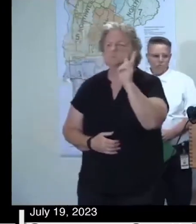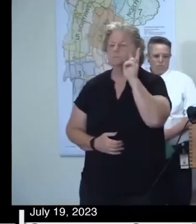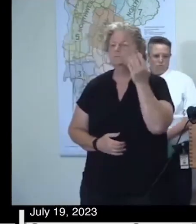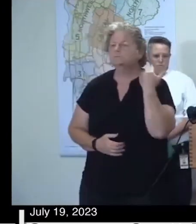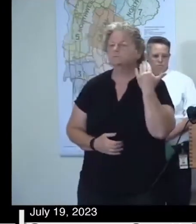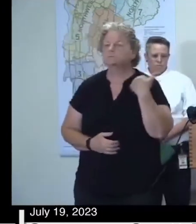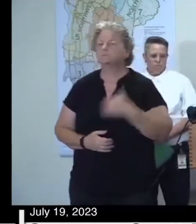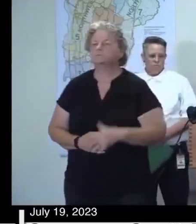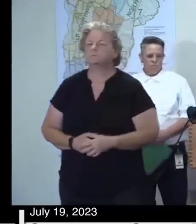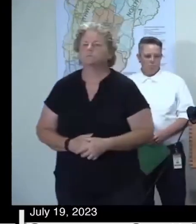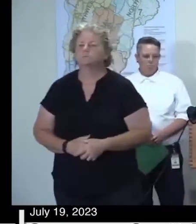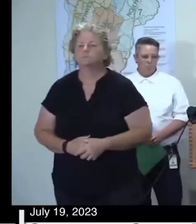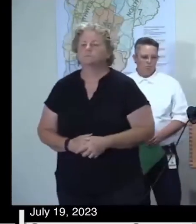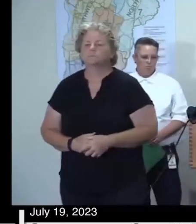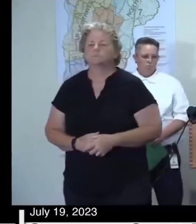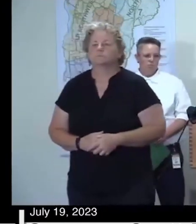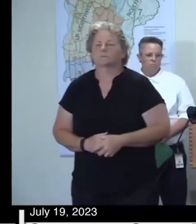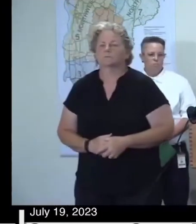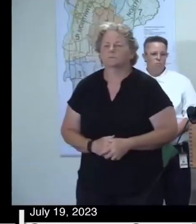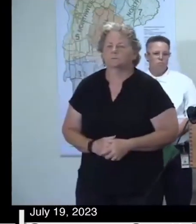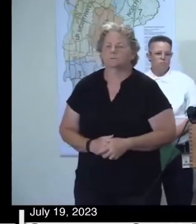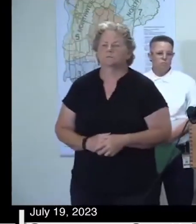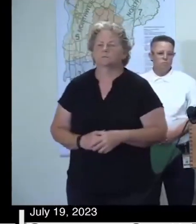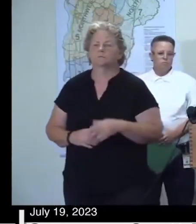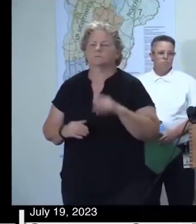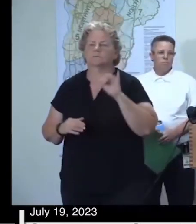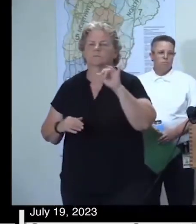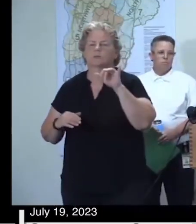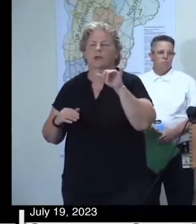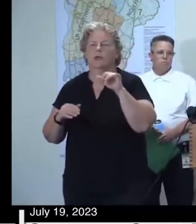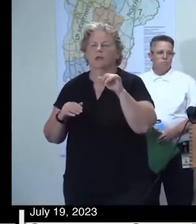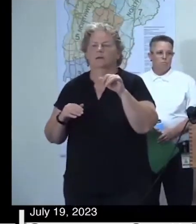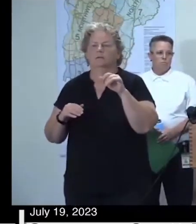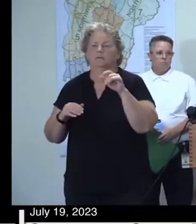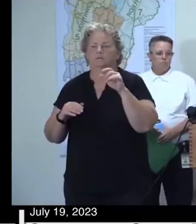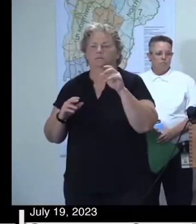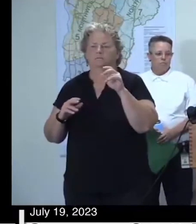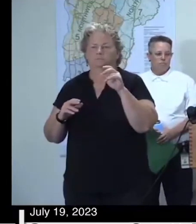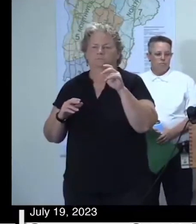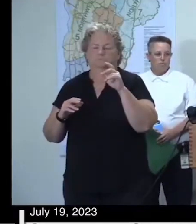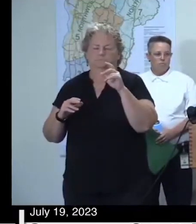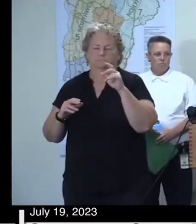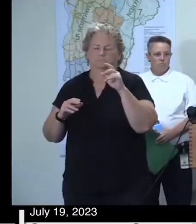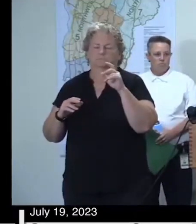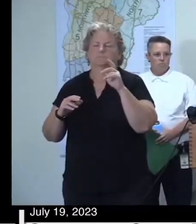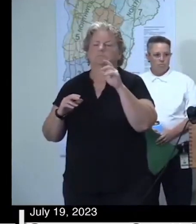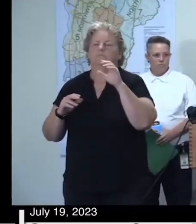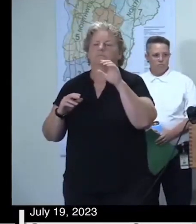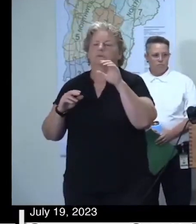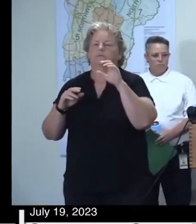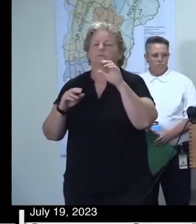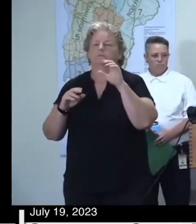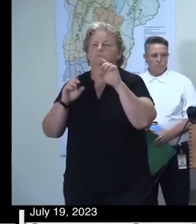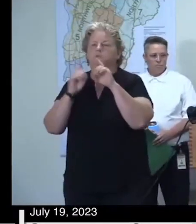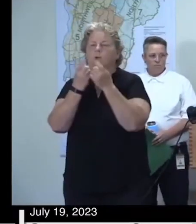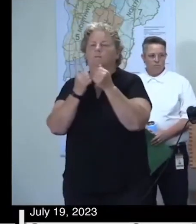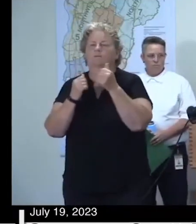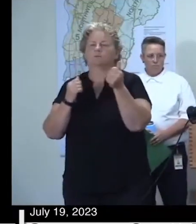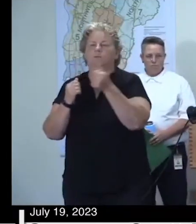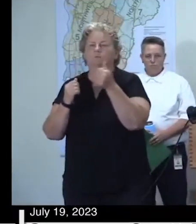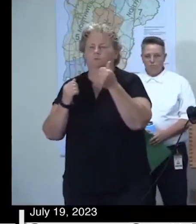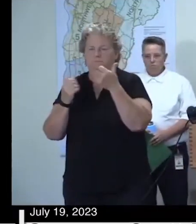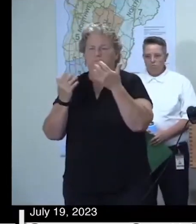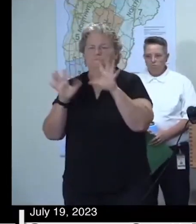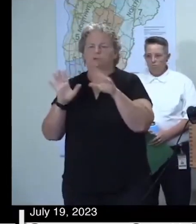governor took him through northern part of Vermont to show him the destruction. As we went from town to town,